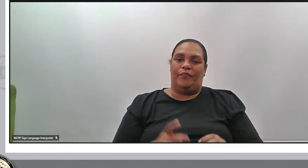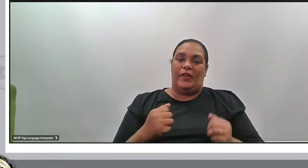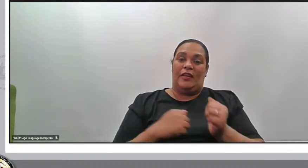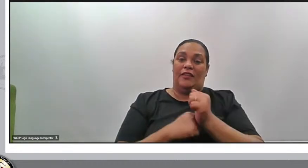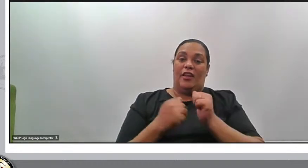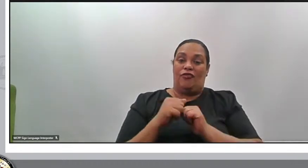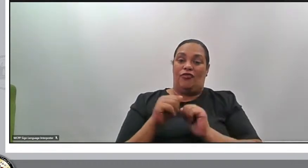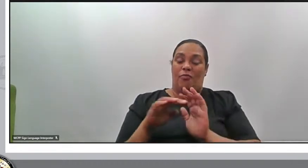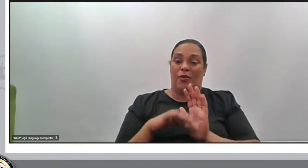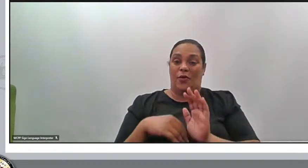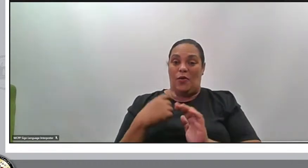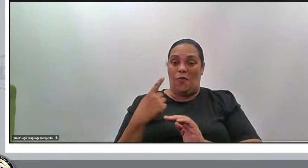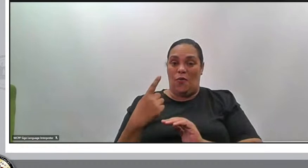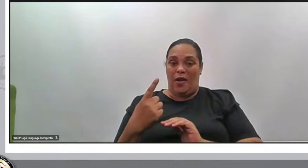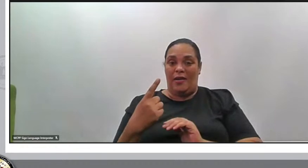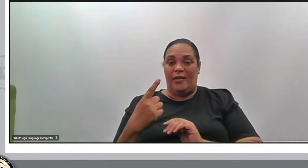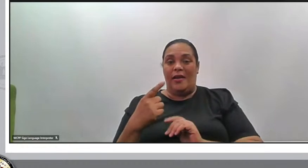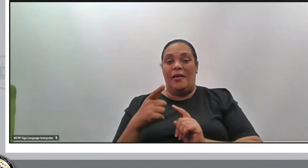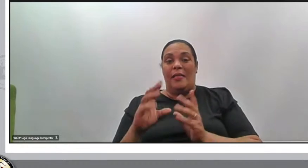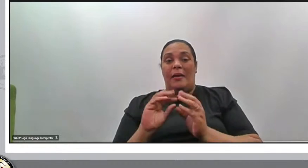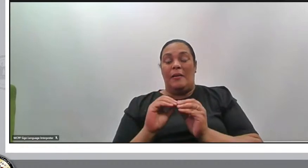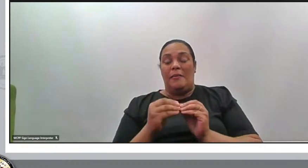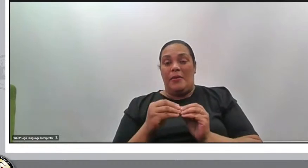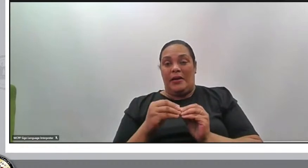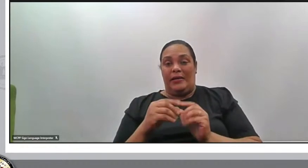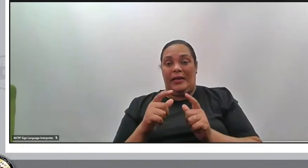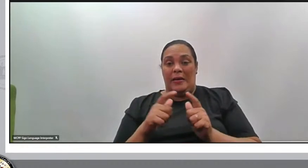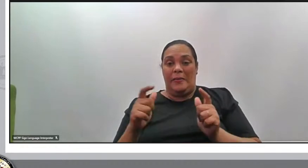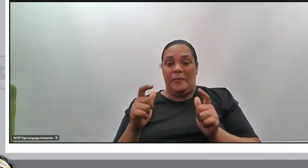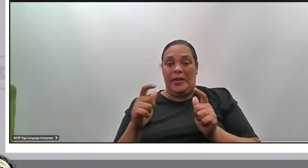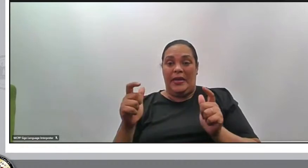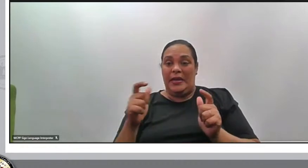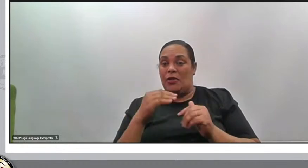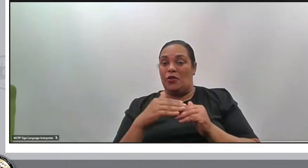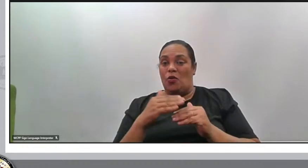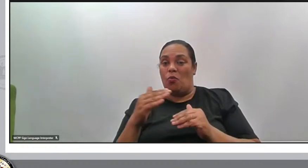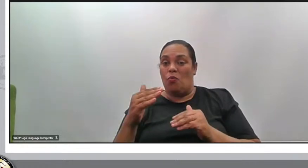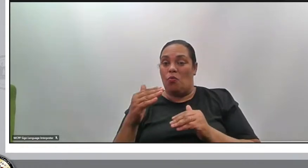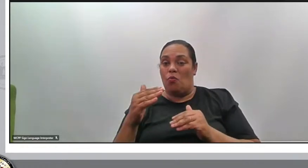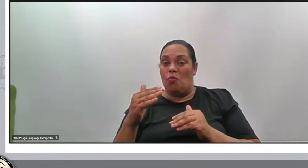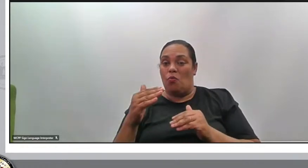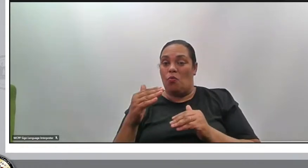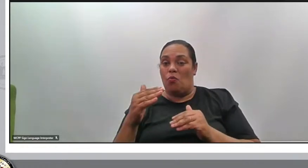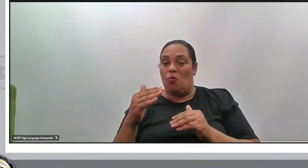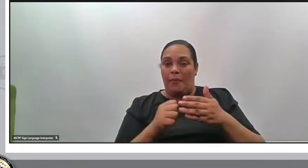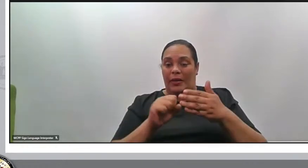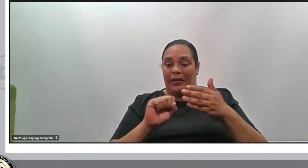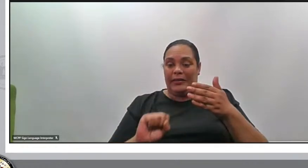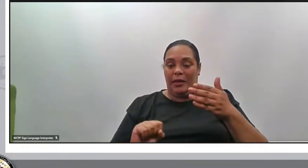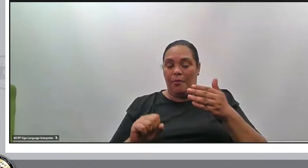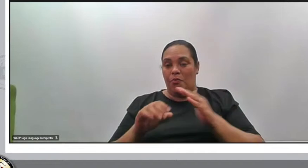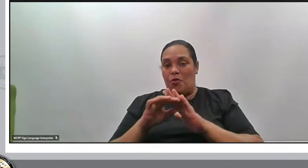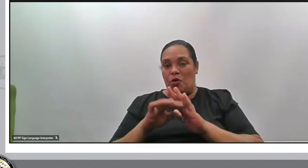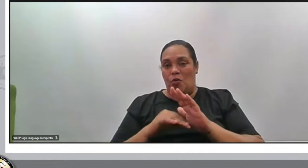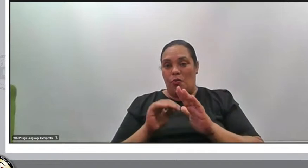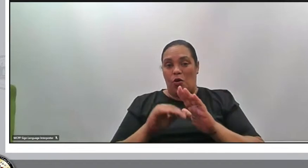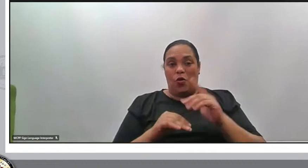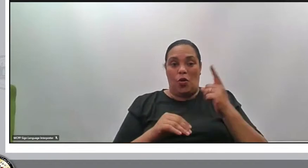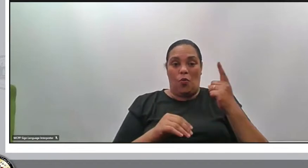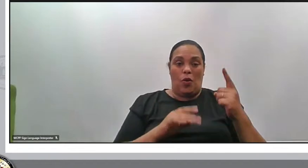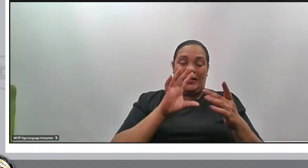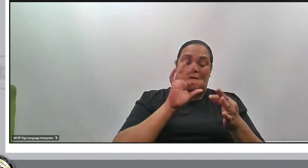Program 1, Program 1 is actually made up of the biggest, if I can call it the most sub-programs. So Program 1 is